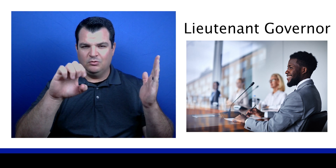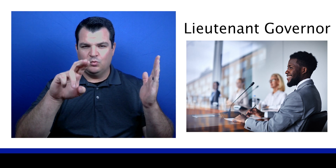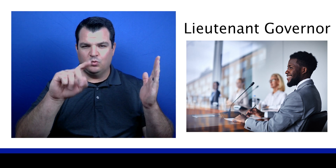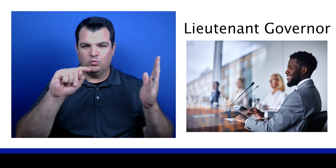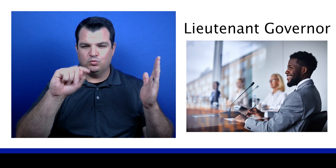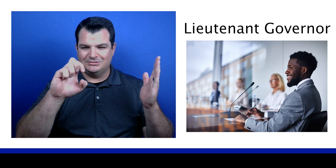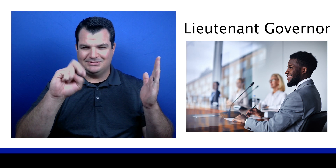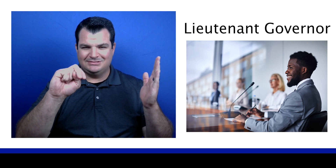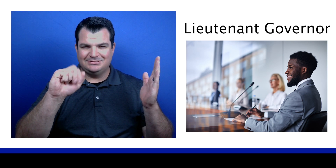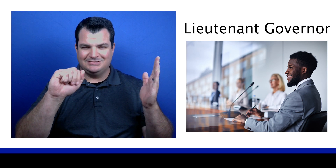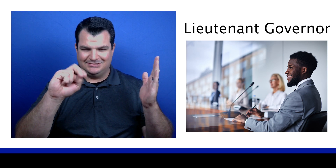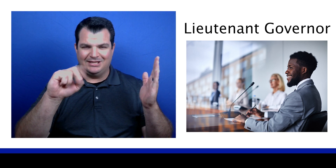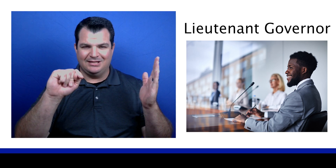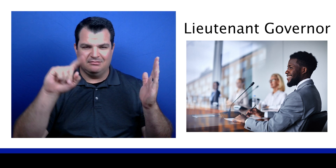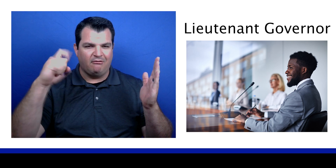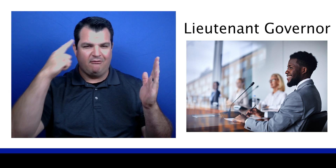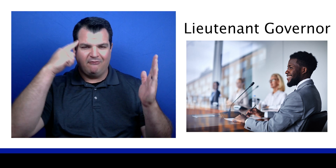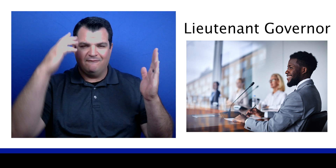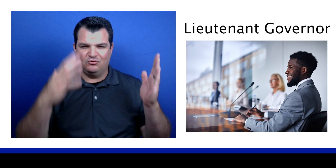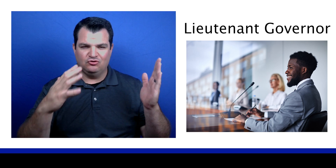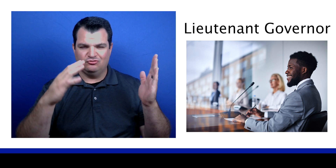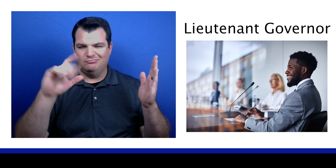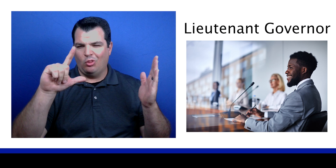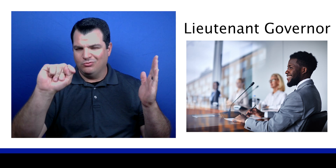Lieutenant Governor.